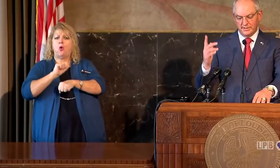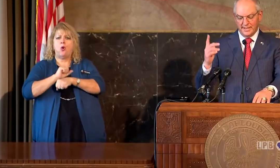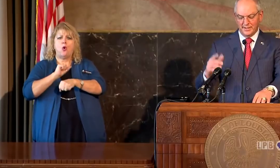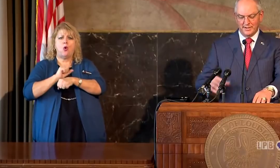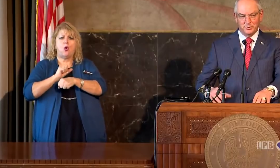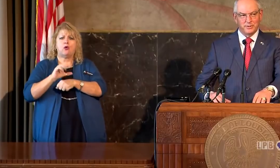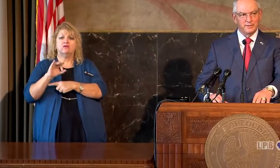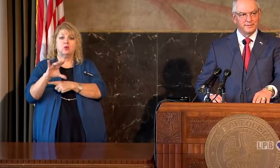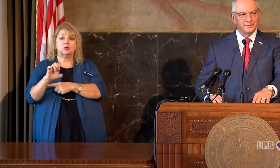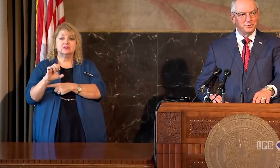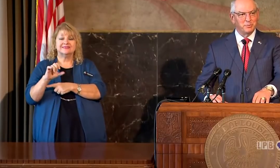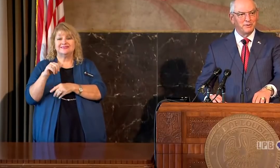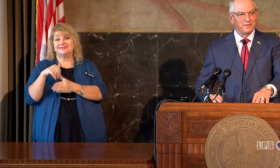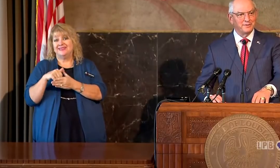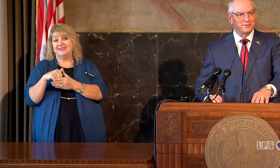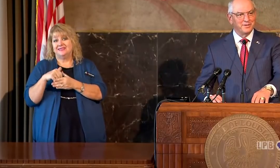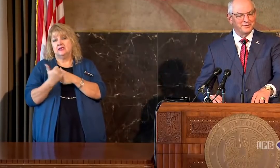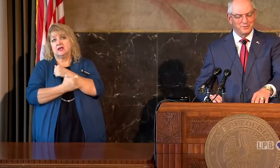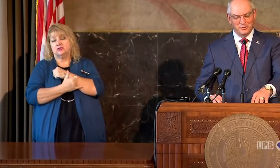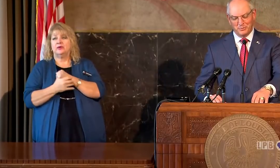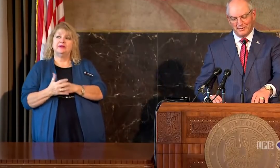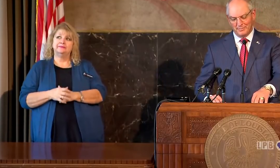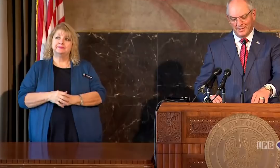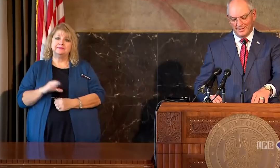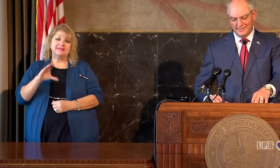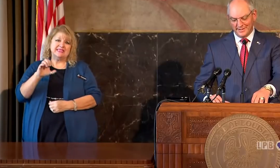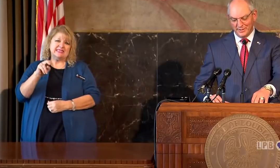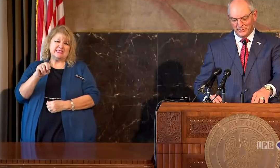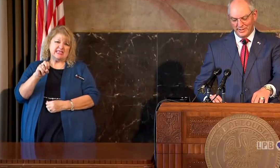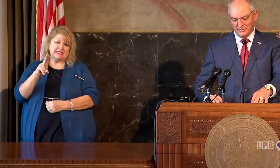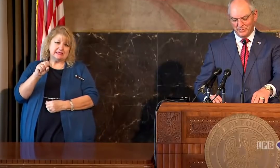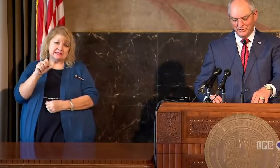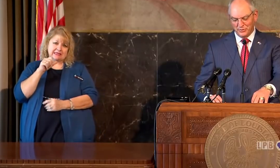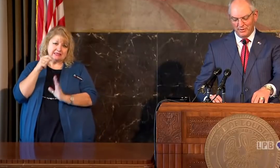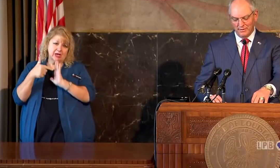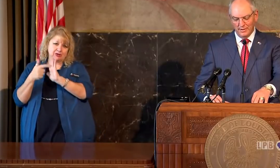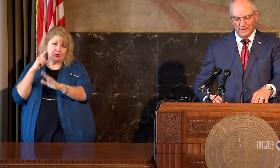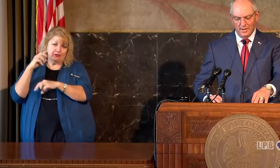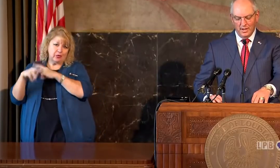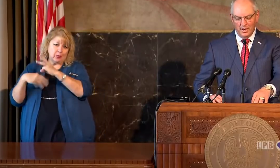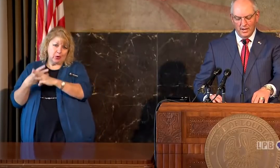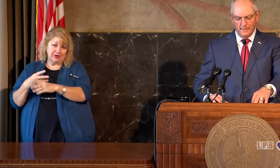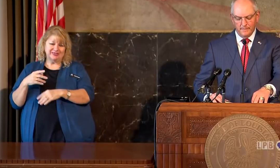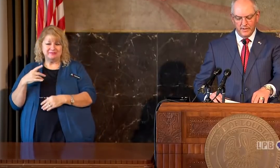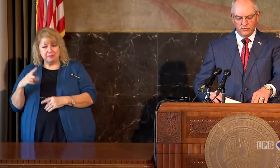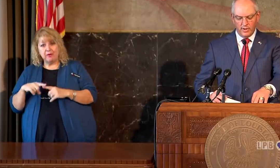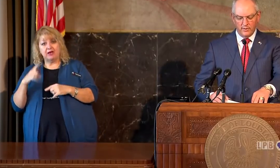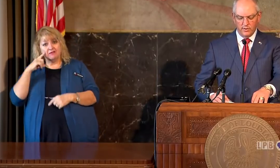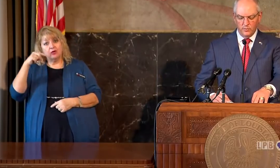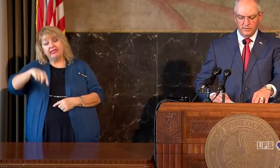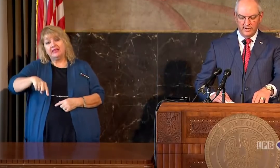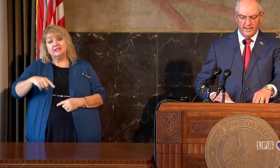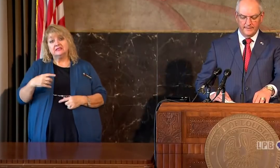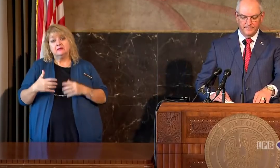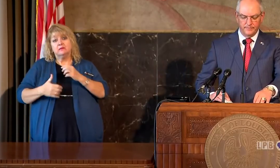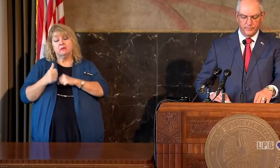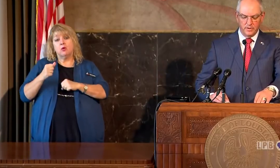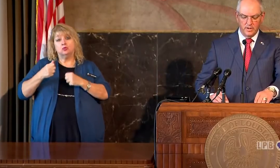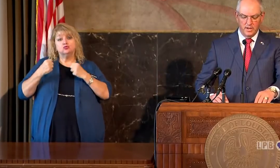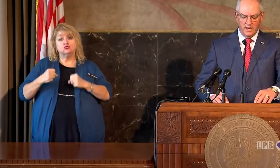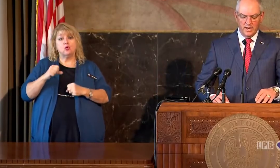well, I should say in the country. The Census Bureau doesn't do the world, but it does the country, and that's pretty strong, is right here in